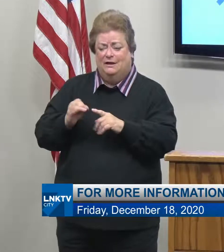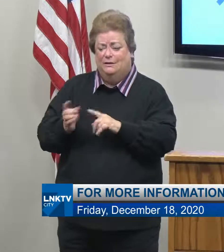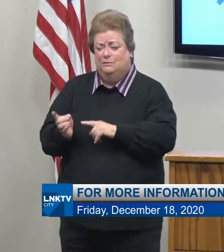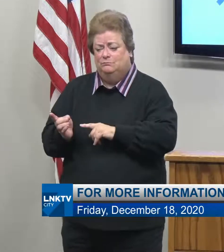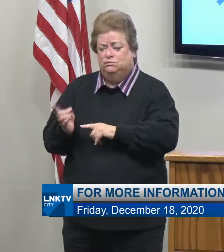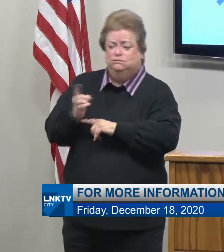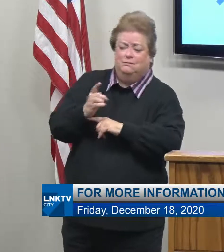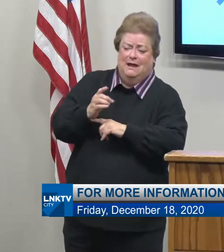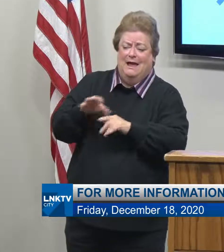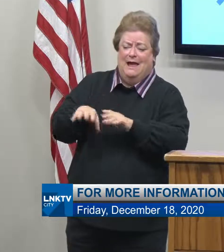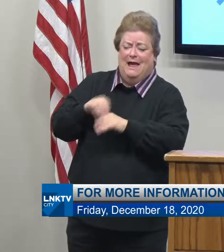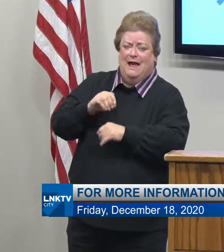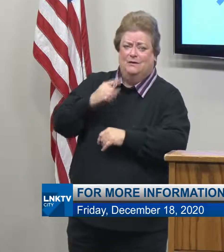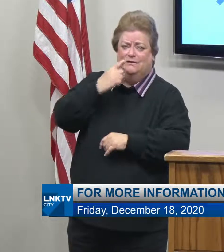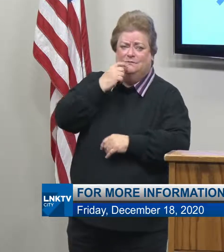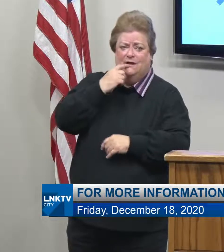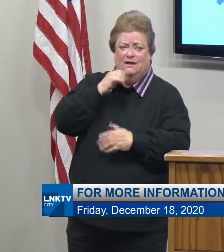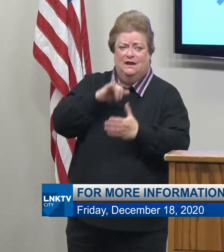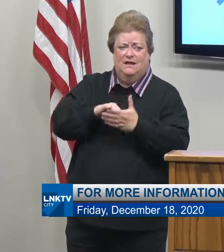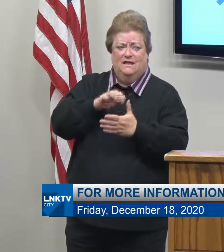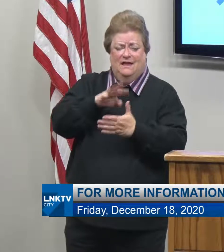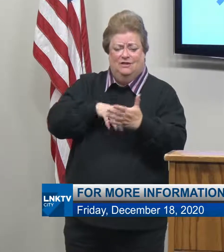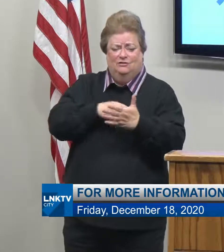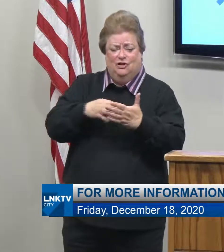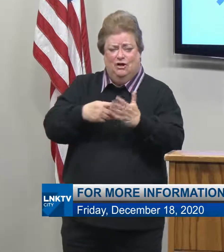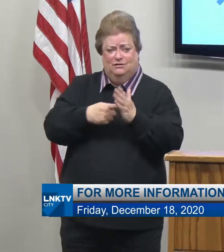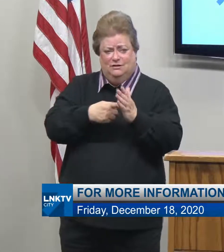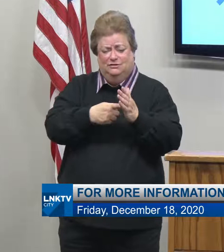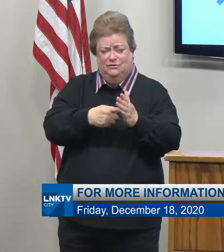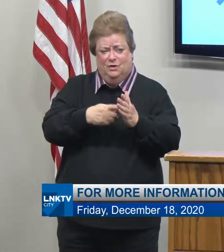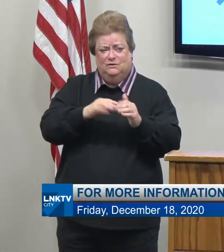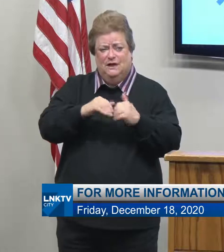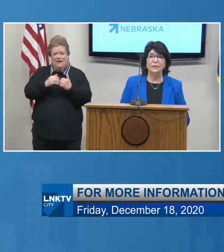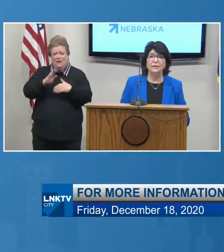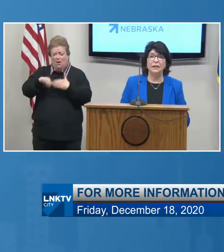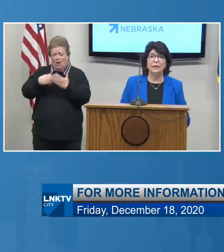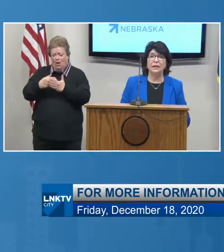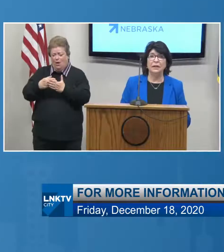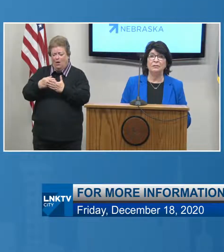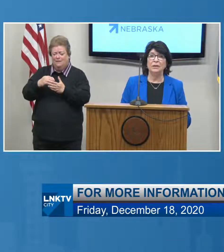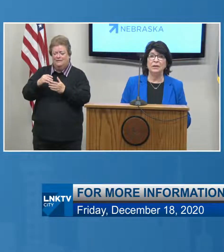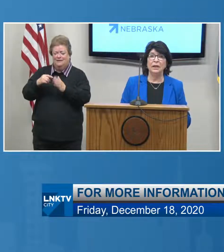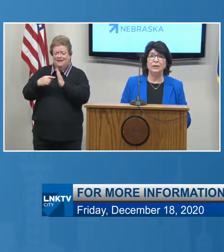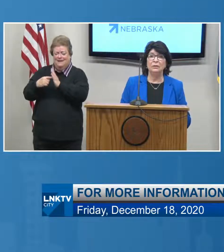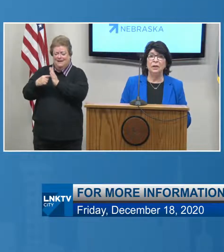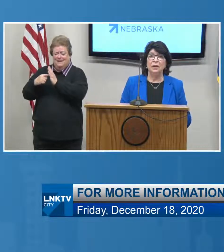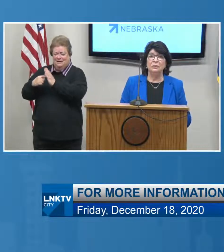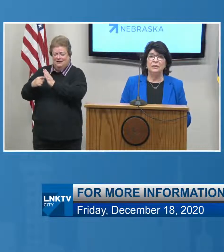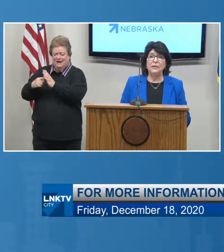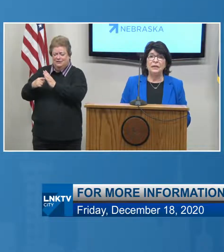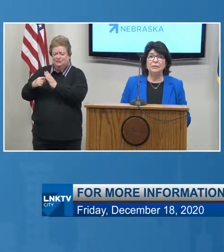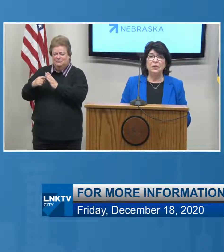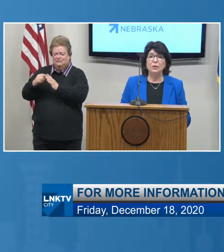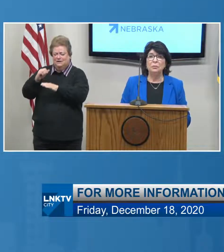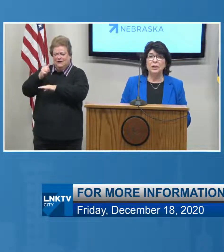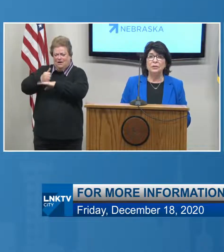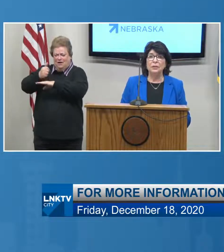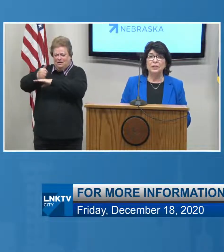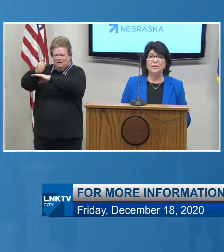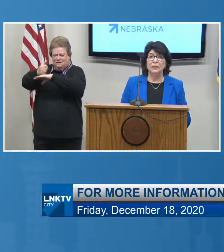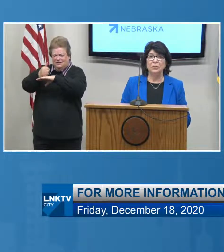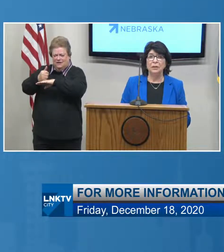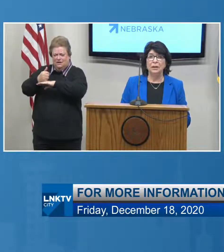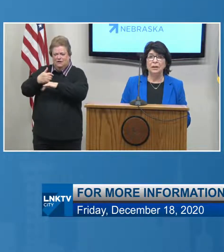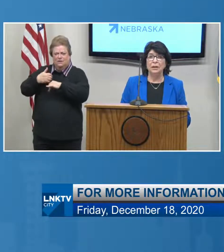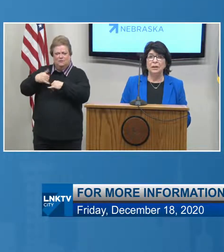red. This chart shows how all of our indicators are factored into the setting of our dial. We still have no